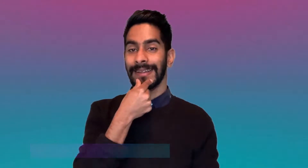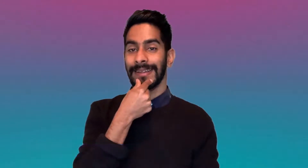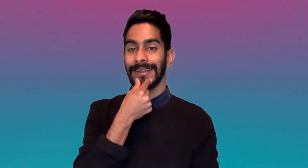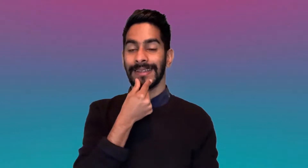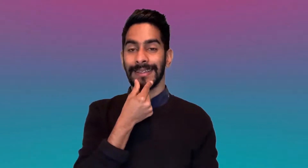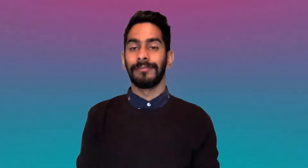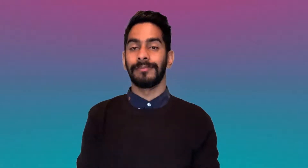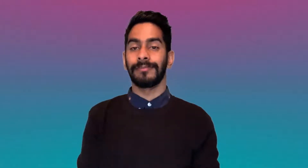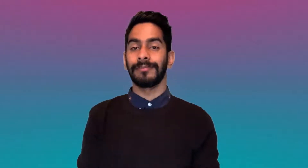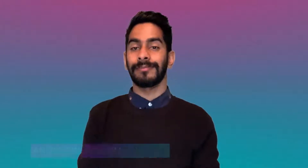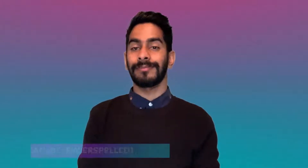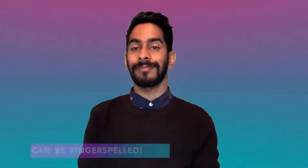Gay.